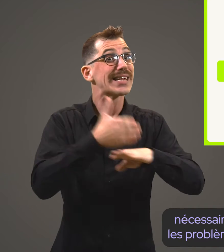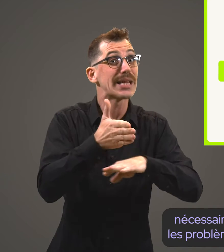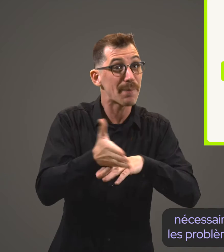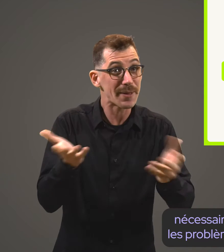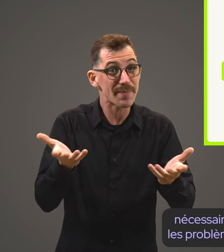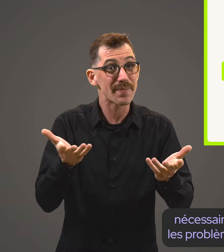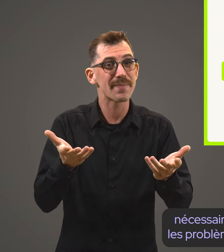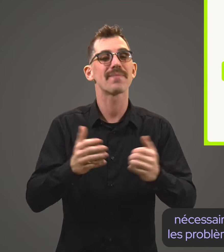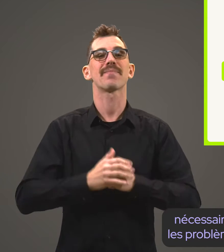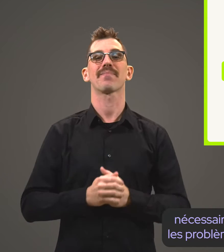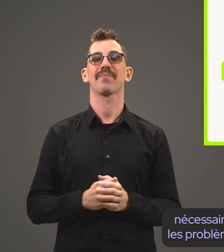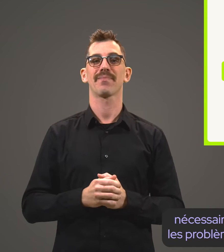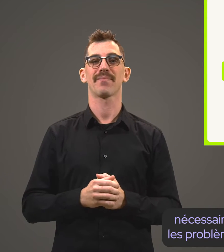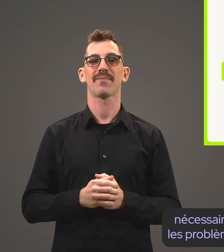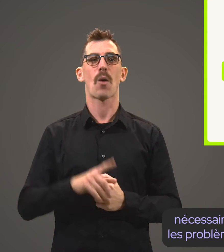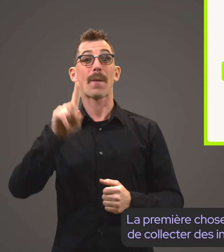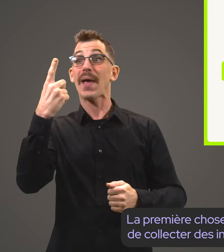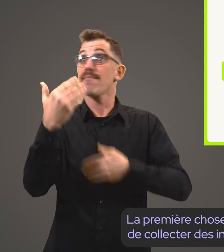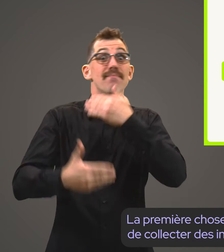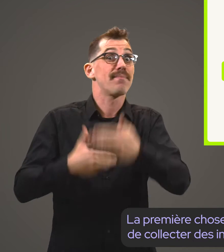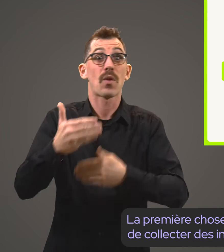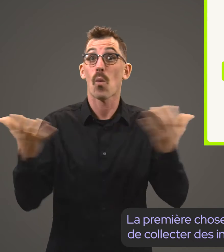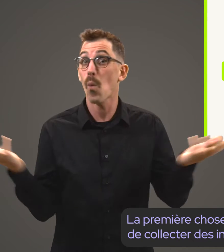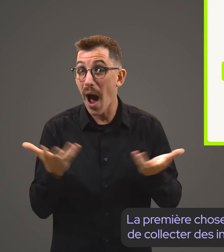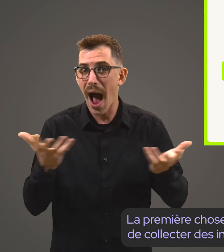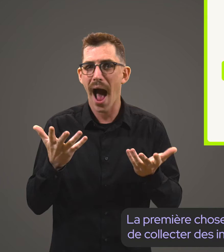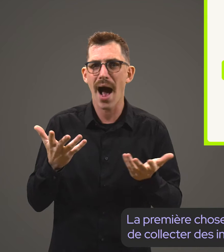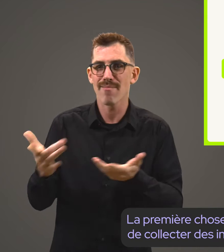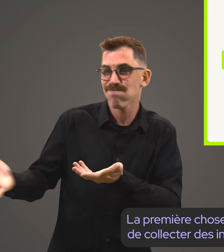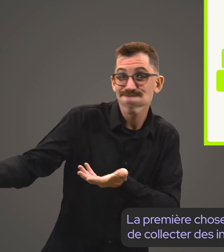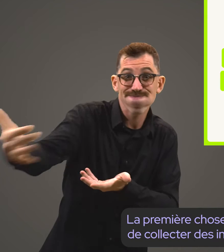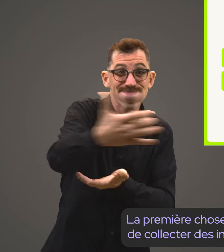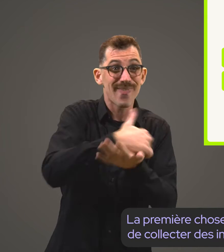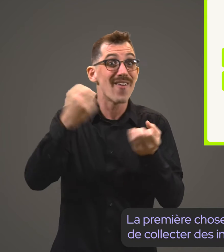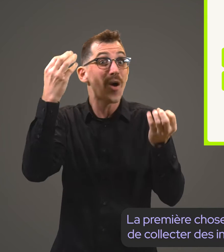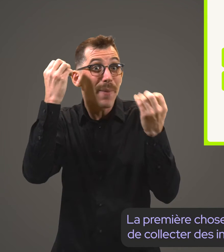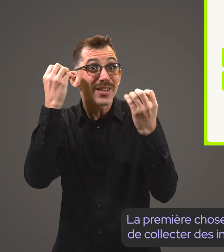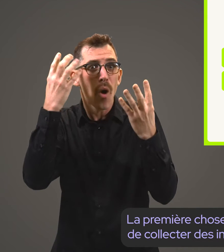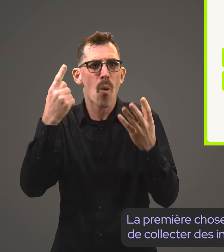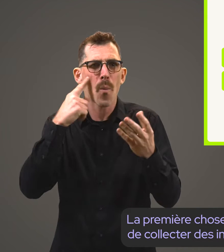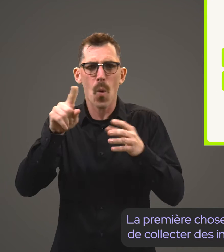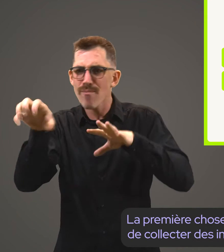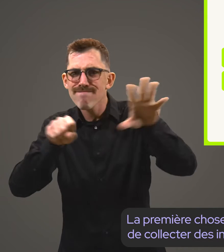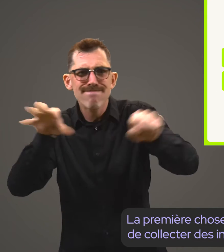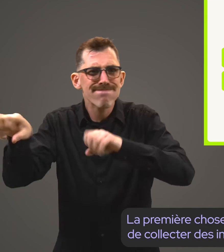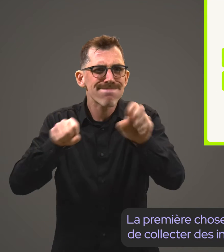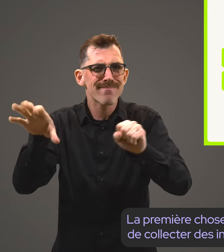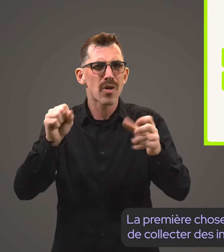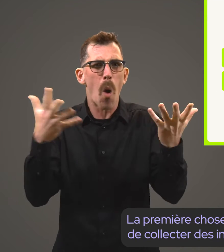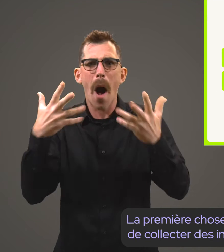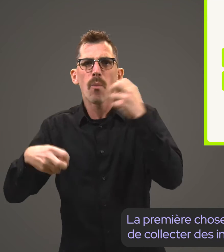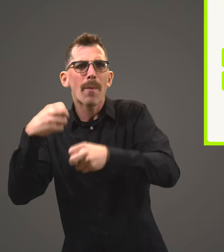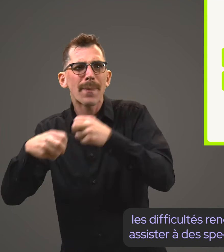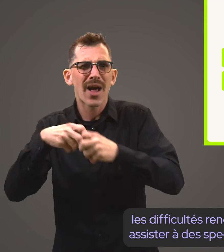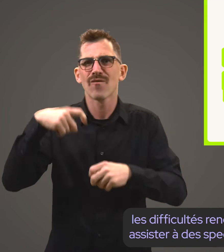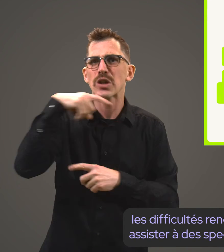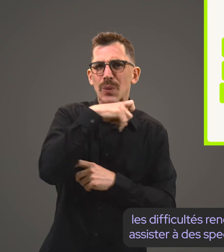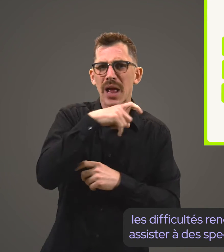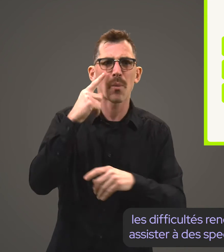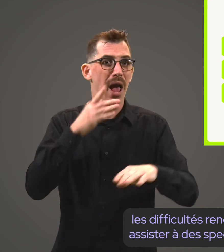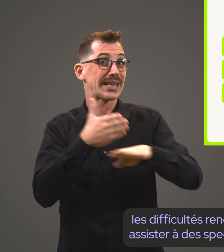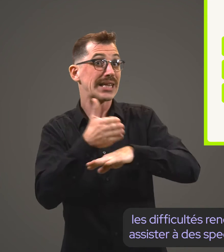address accessibility challenges. So the first thing they did was collect information to identify the challenges